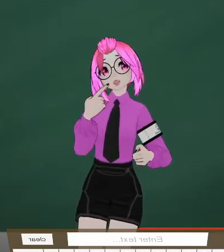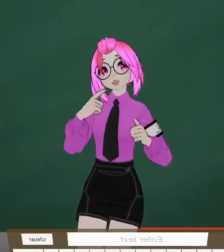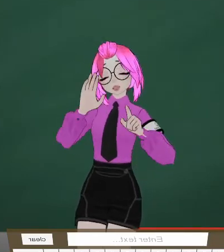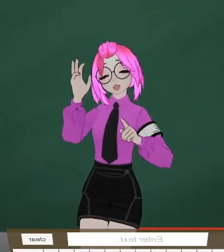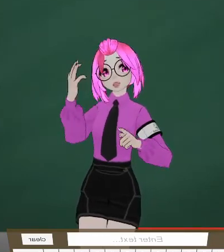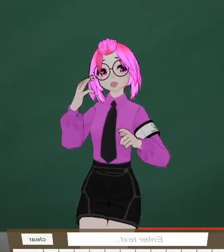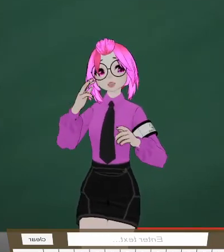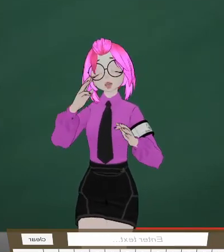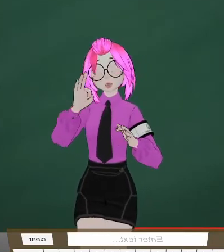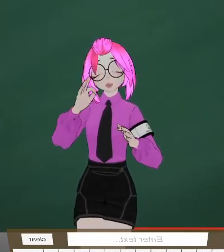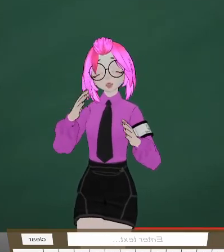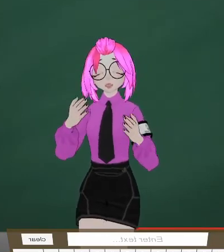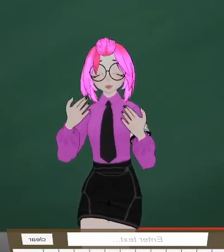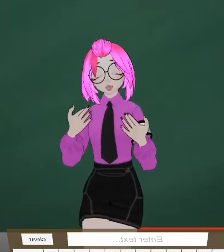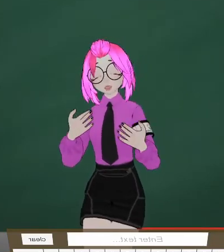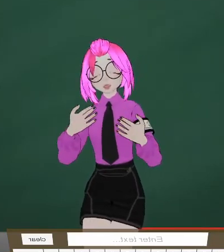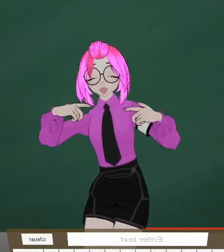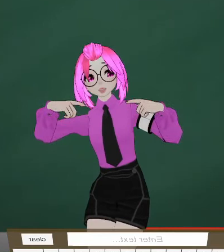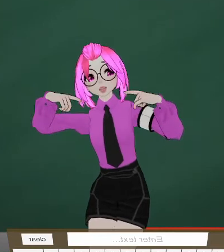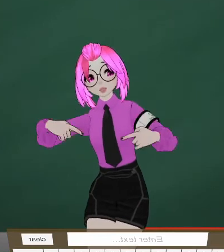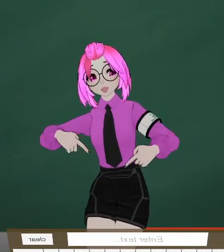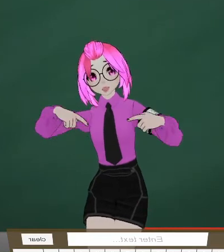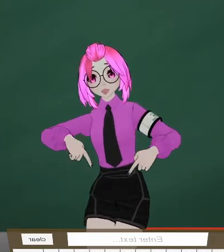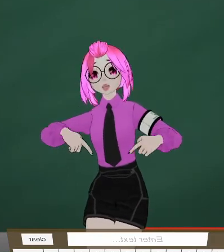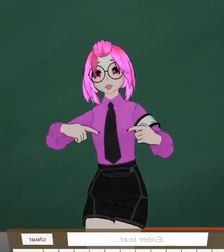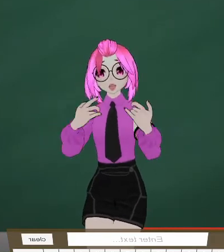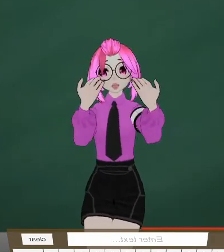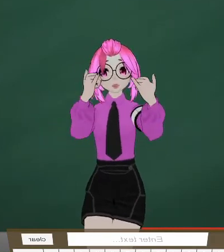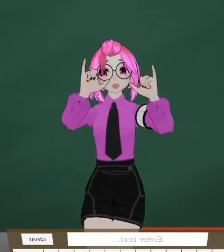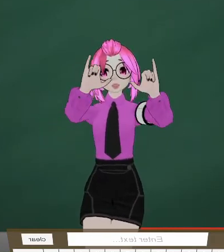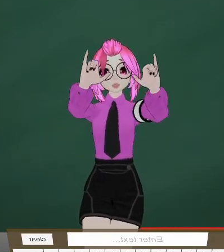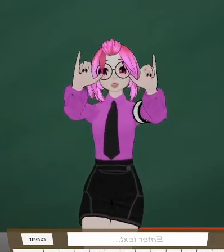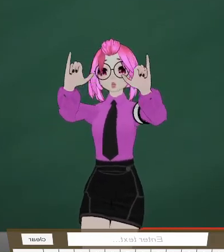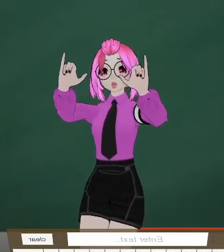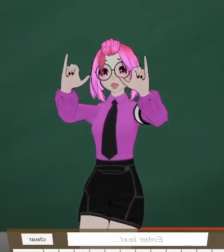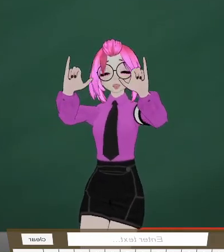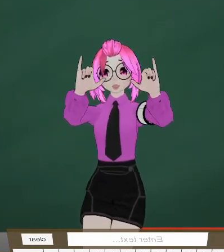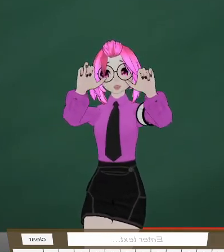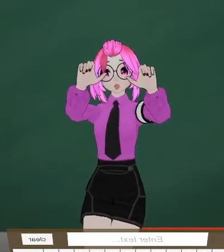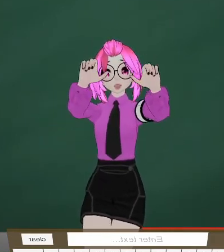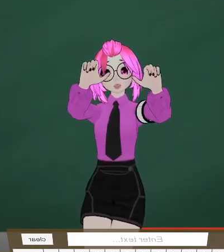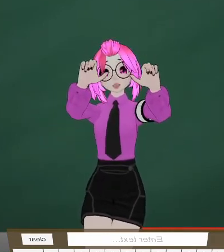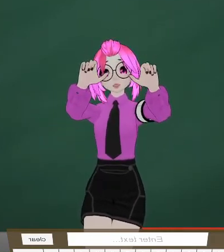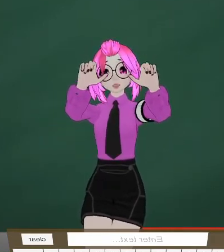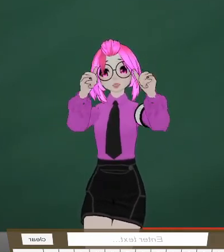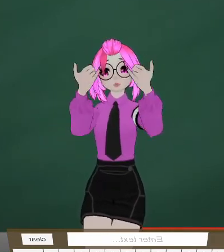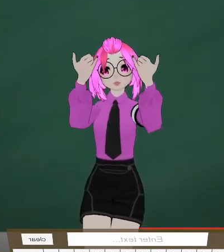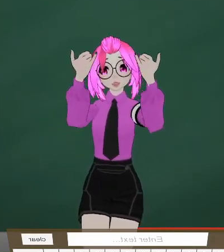be in the context of like a gift present as in like the current time or now you're going to be using two y hands if you don't have y hands you could do sums and you're gonna